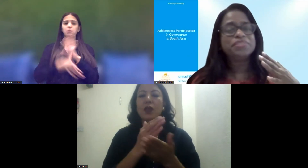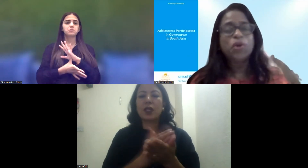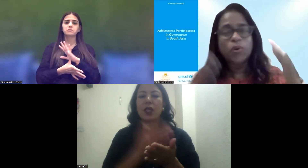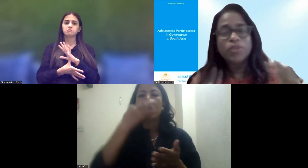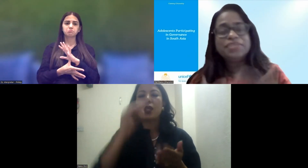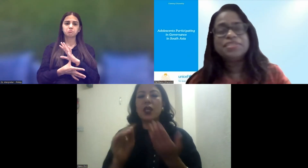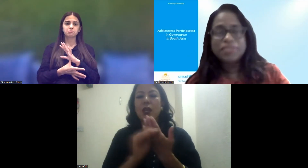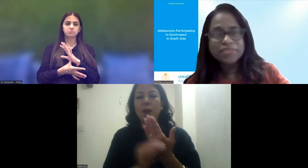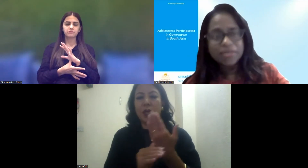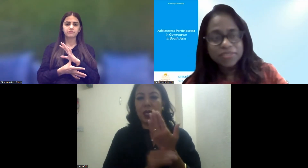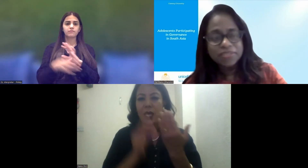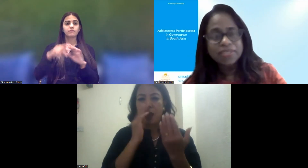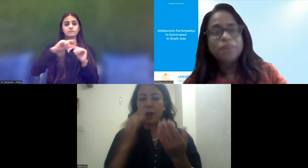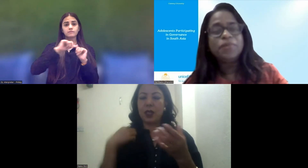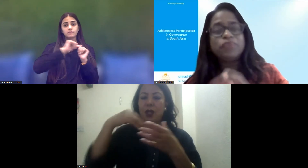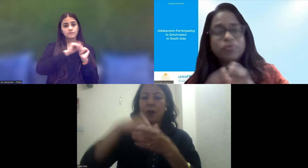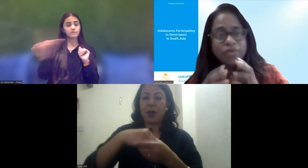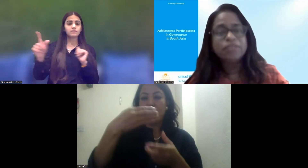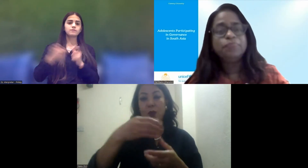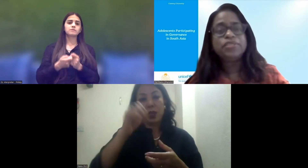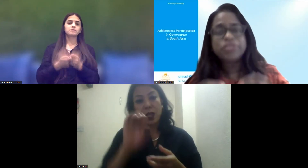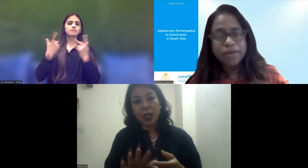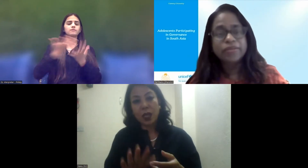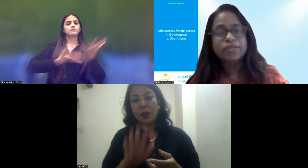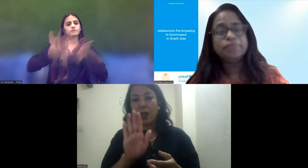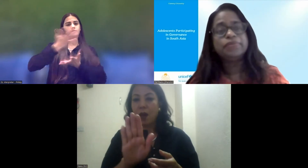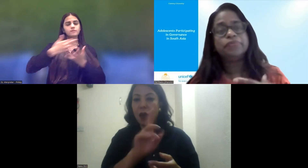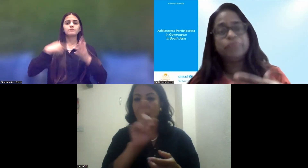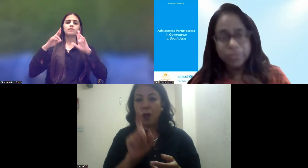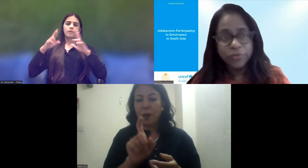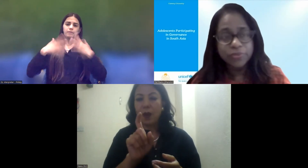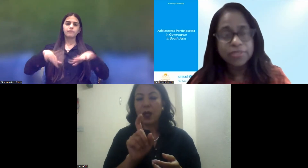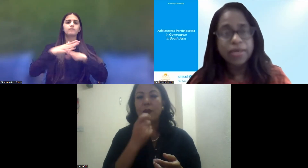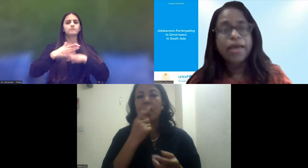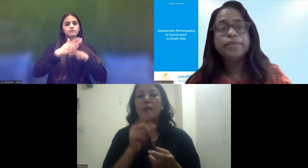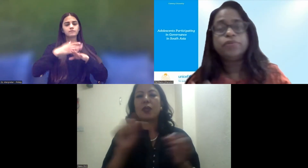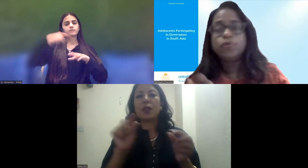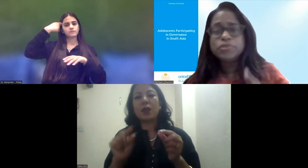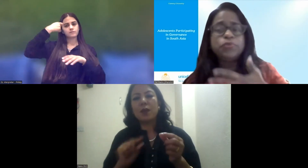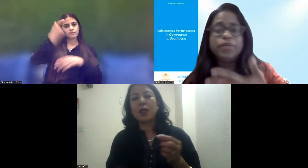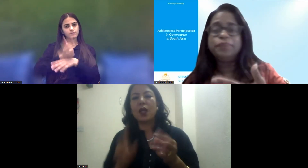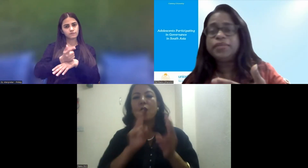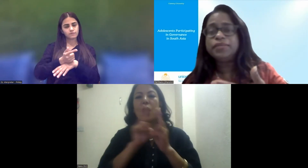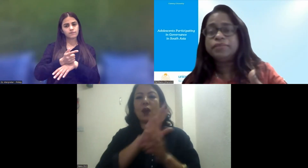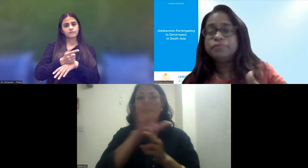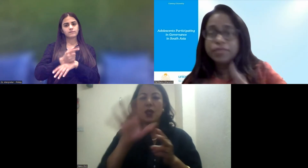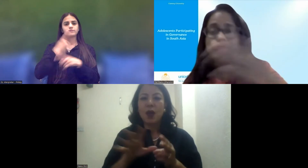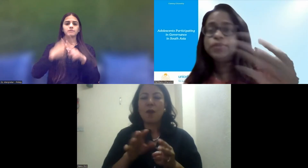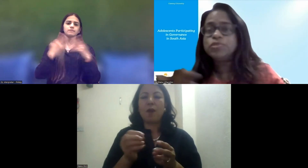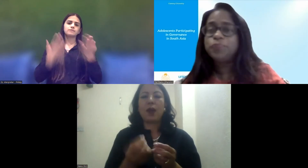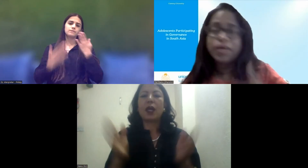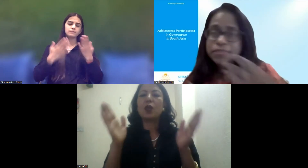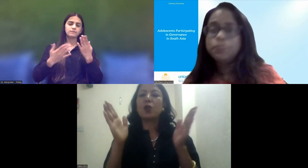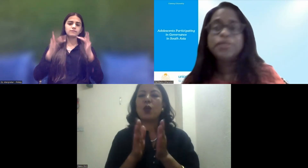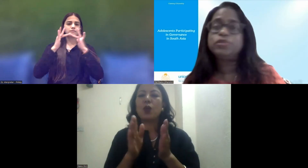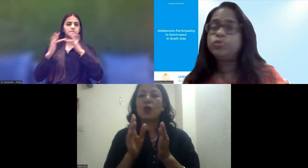summarize all the rich discussions, but we will be sharing the videos and also maybe the networks